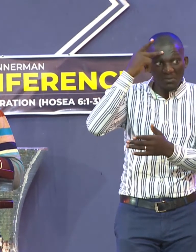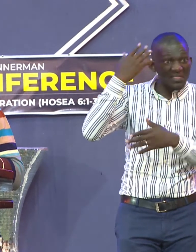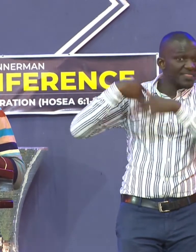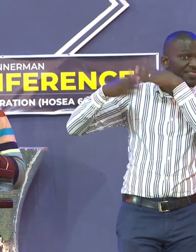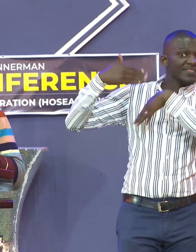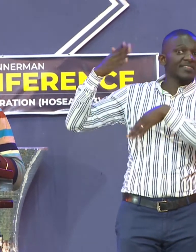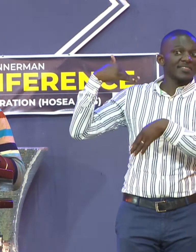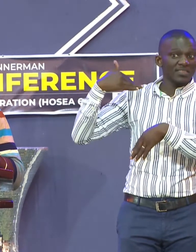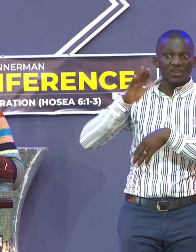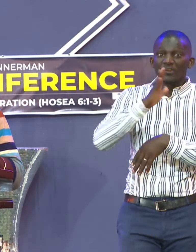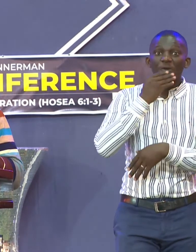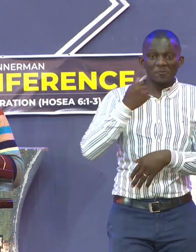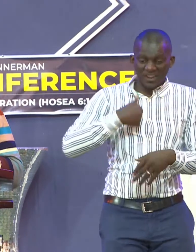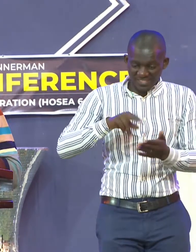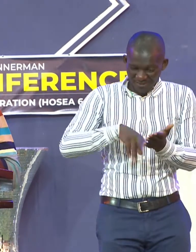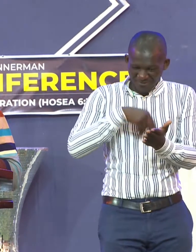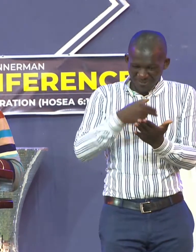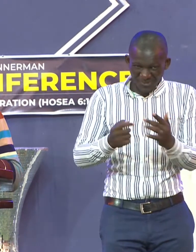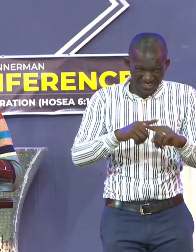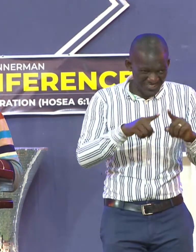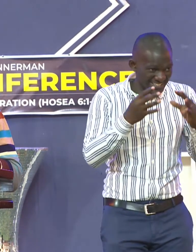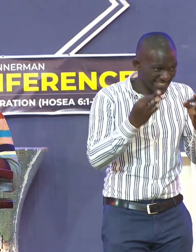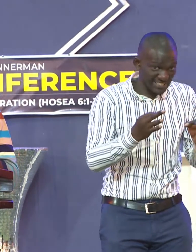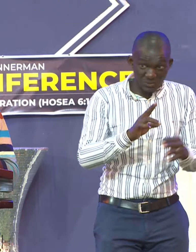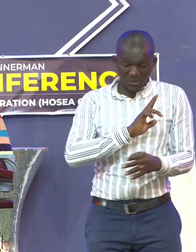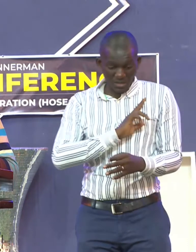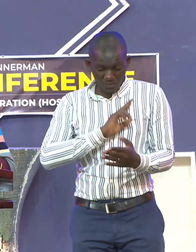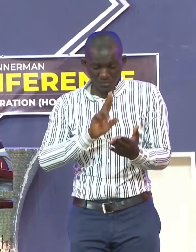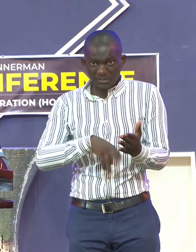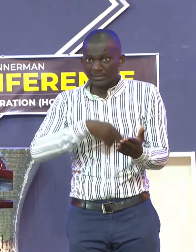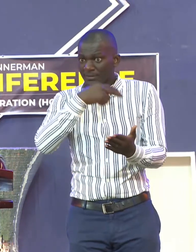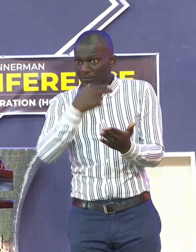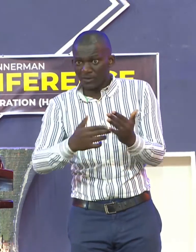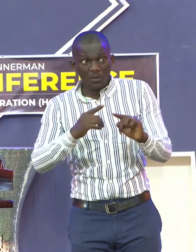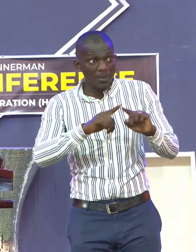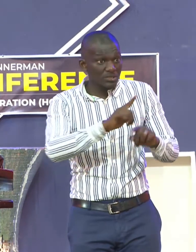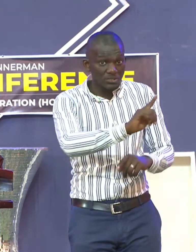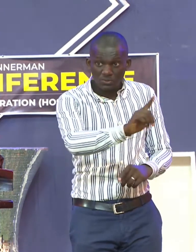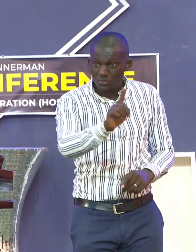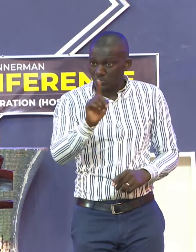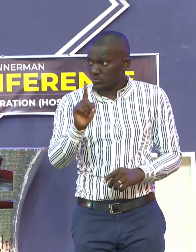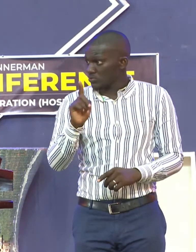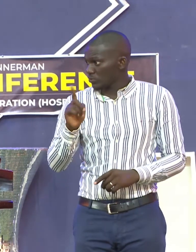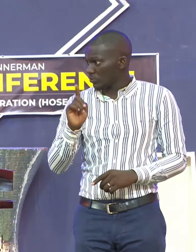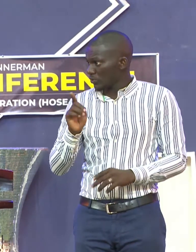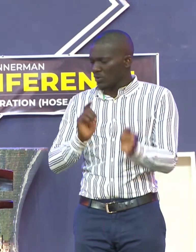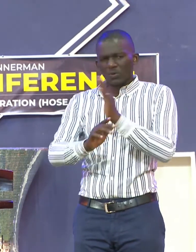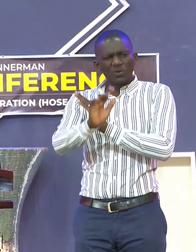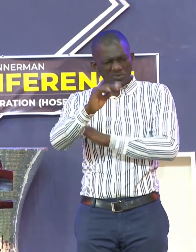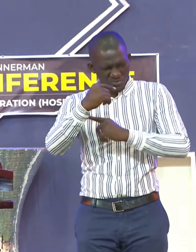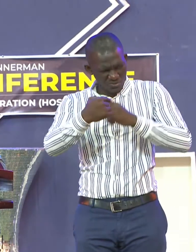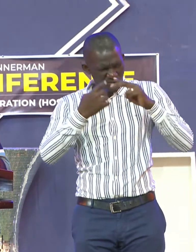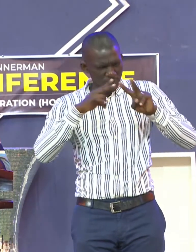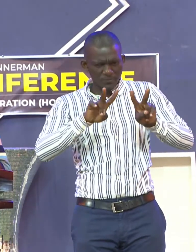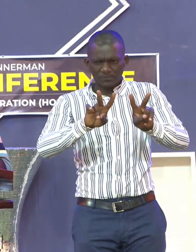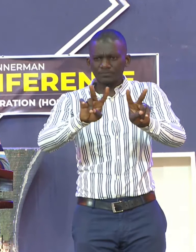are things that your papa failed to do. There are things that your uncles failed to do. But to you, for the Lord